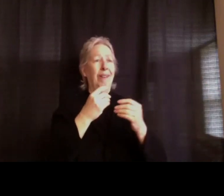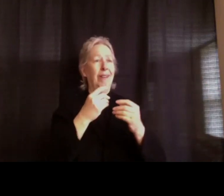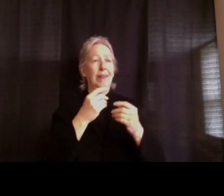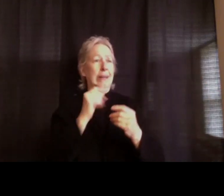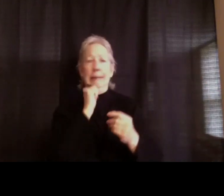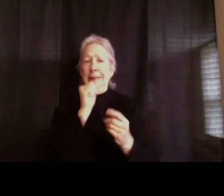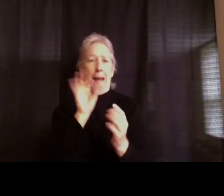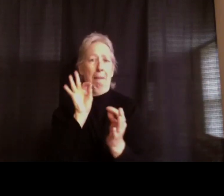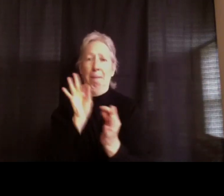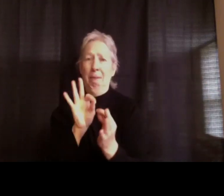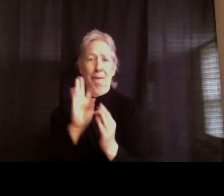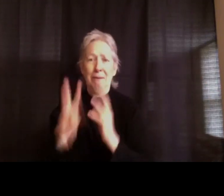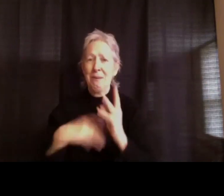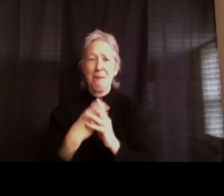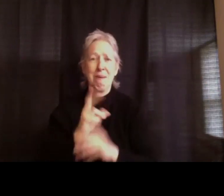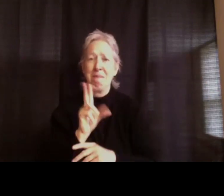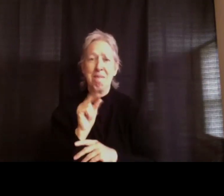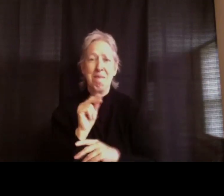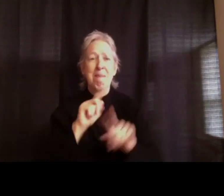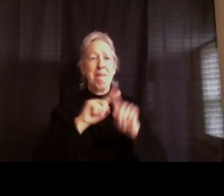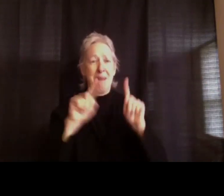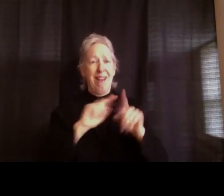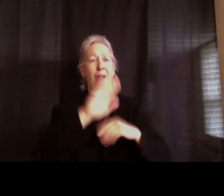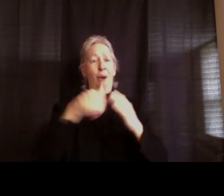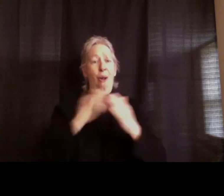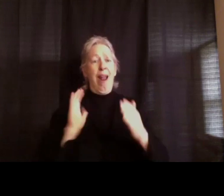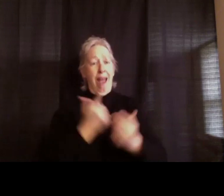all the love we have to give.